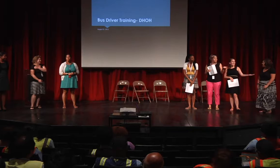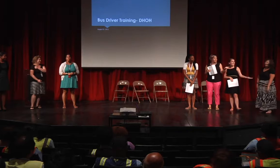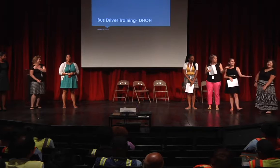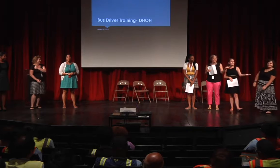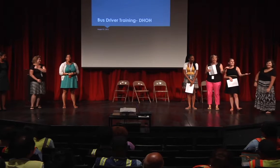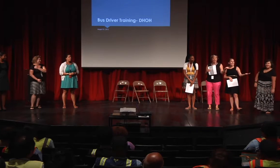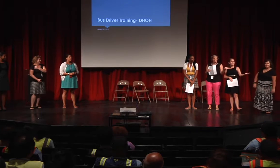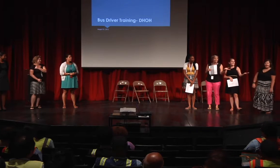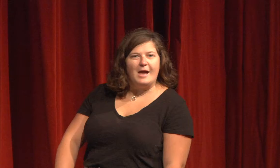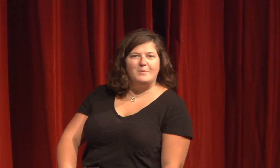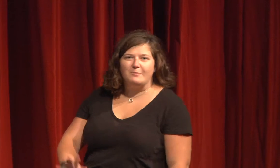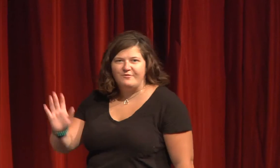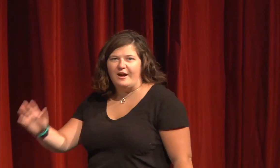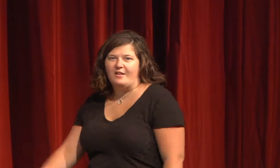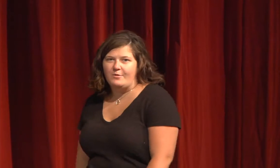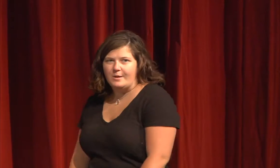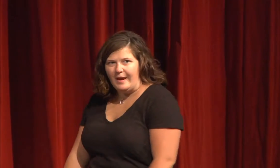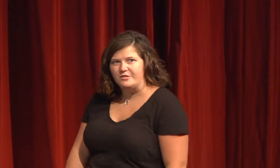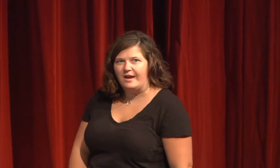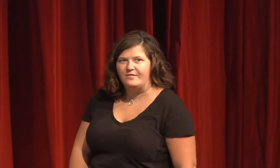Right here we have, I'm Barbara Farrell, I work at Patrick Henry.